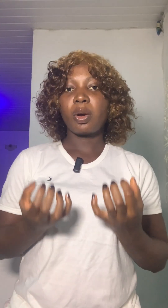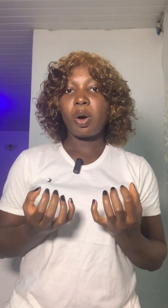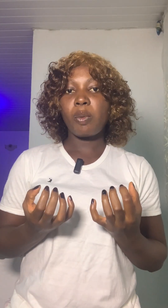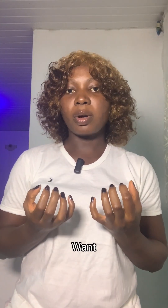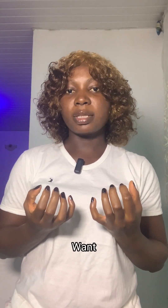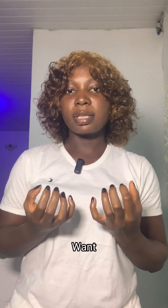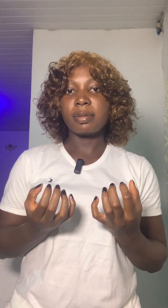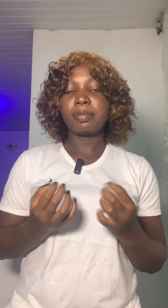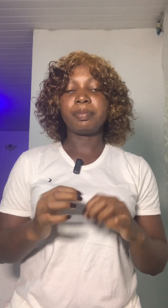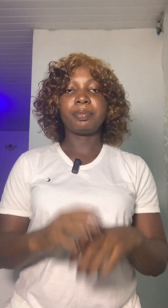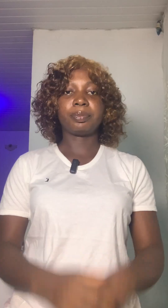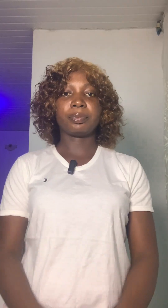Want.